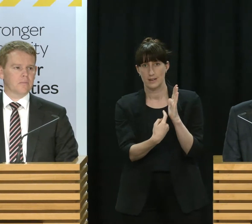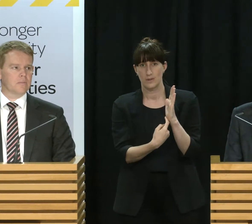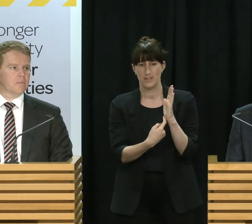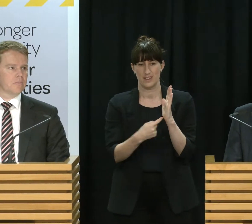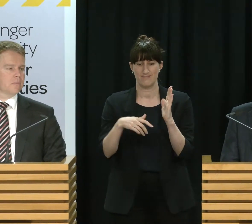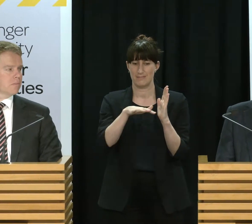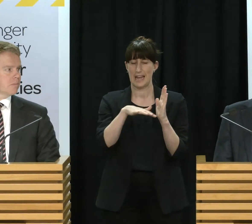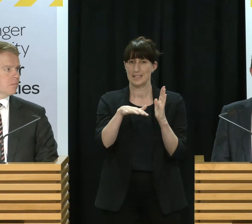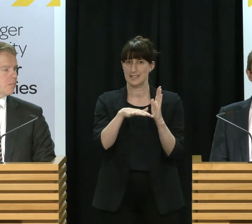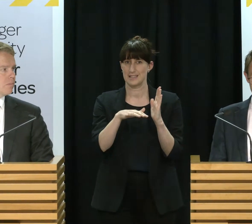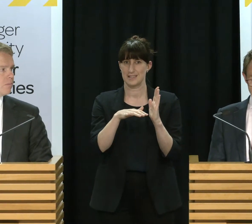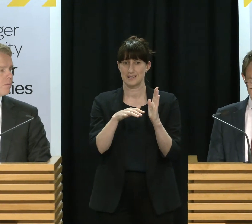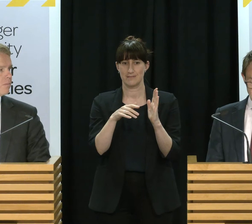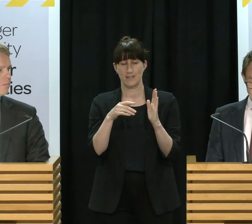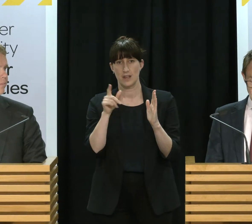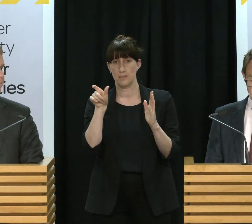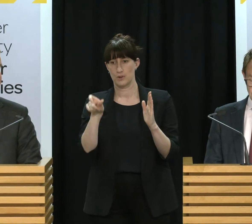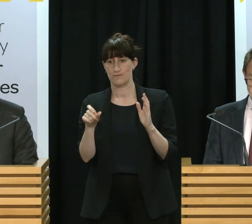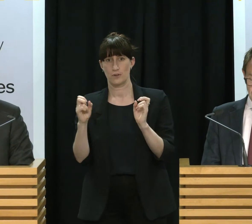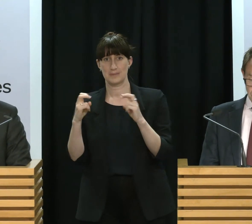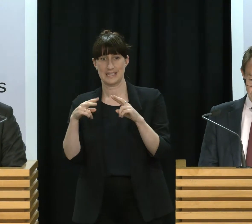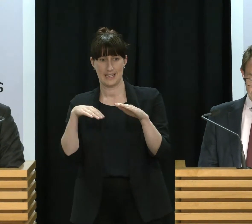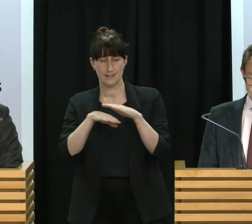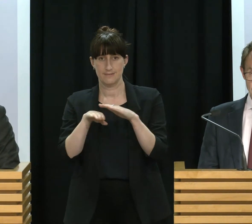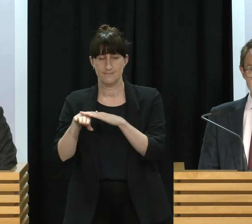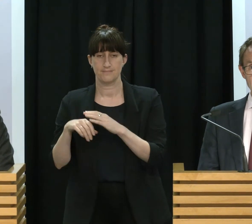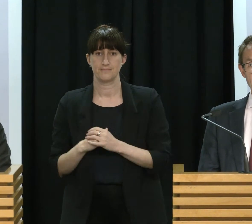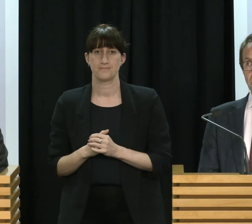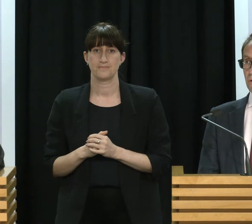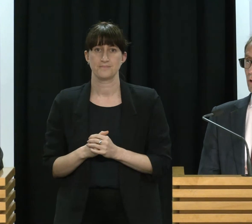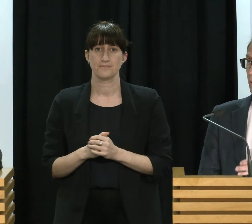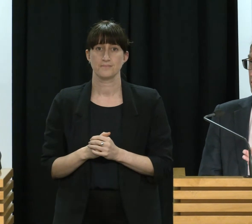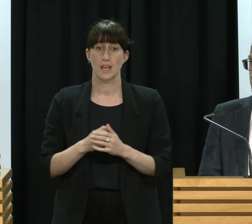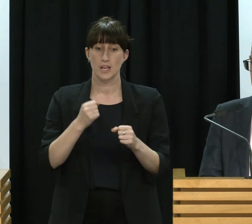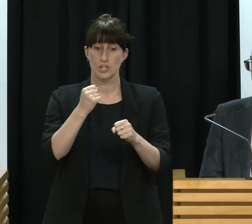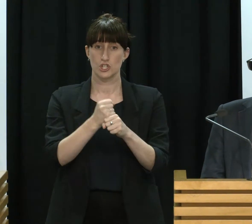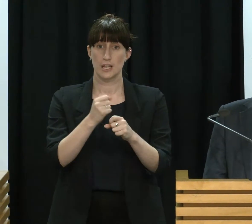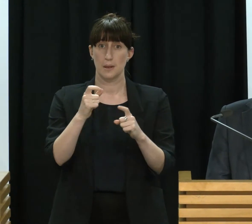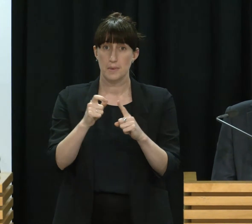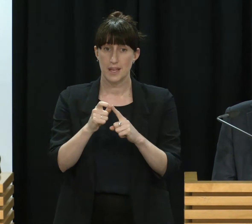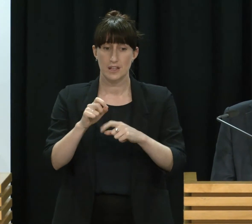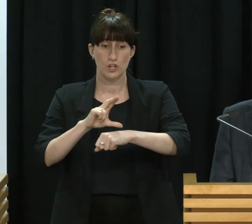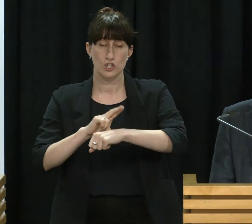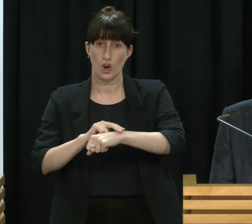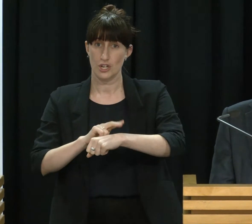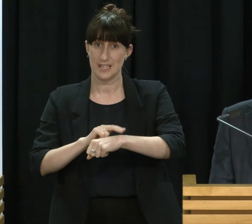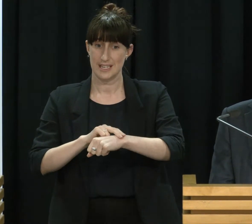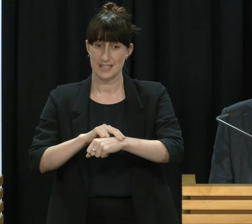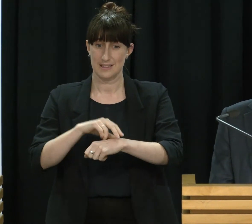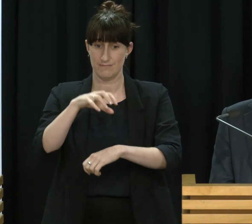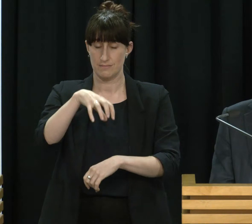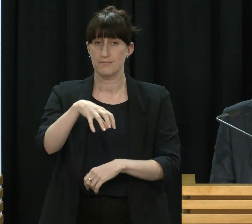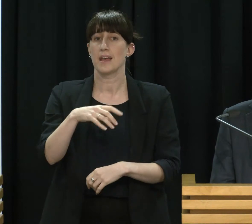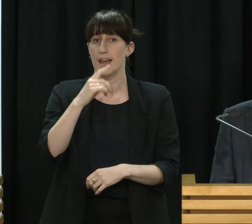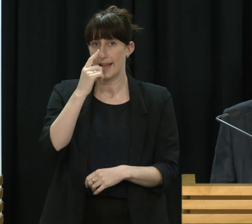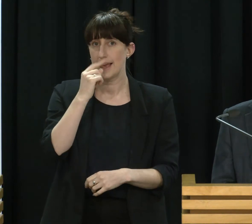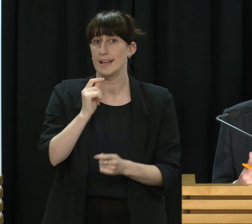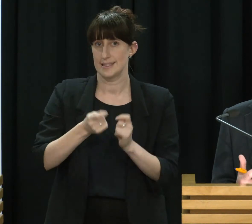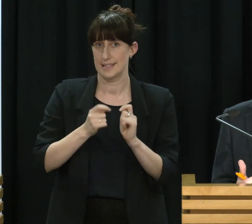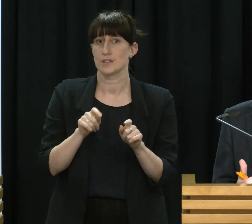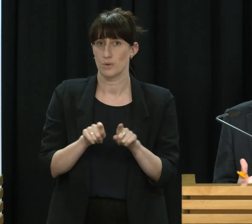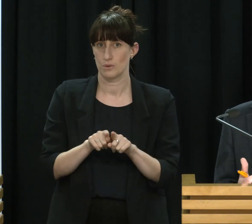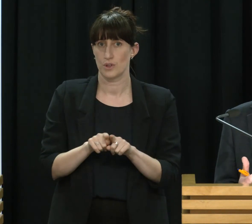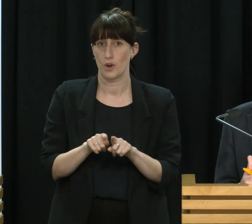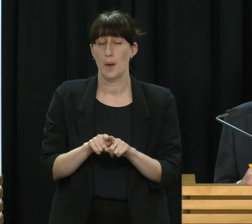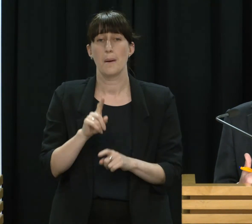As we've said previously, many GP and urgent care clinics are providing testing, and if you're going to one of them, please call ahead to get instructions, as